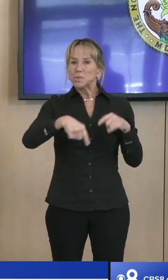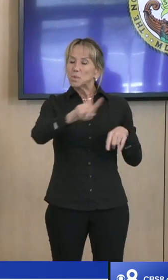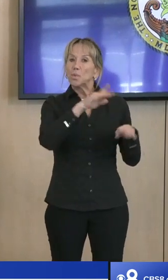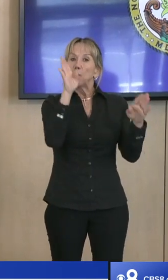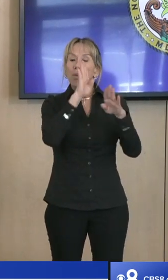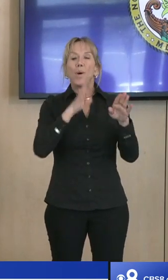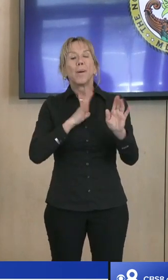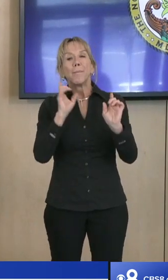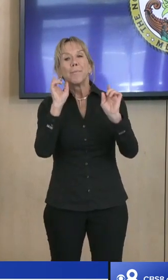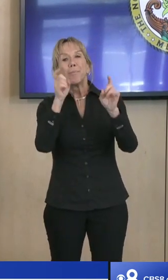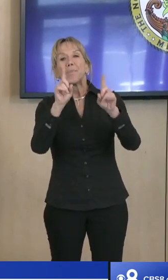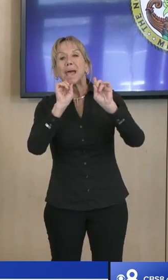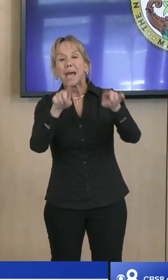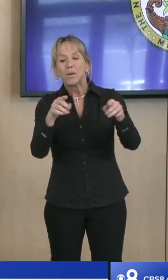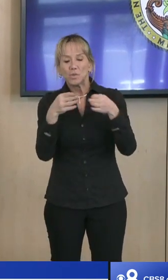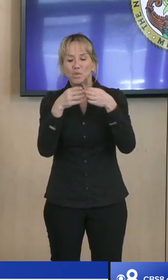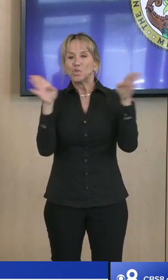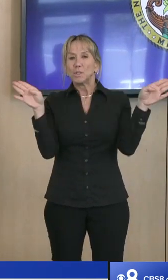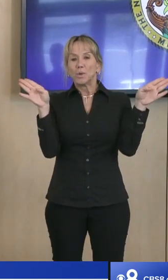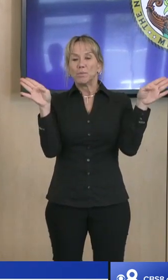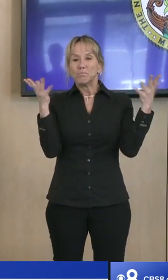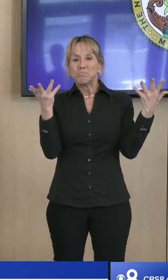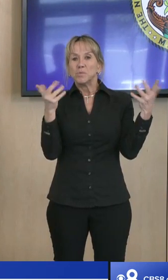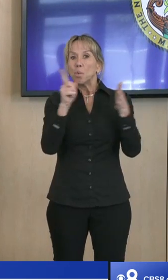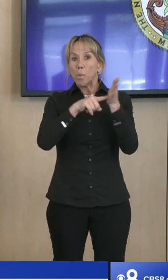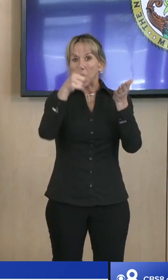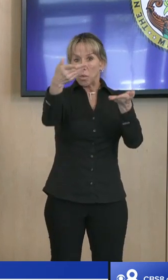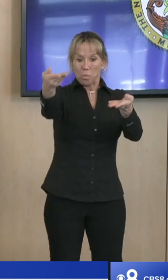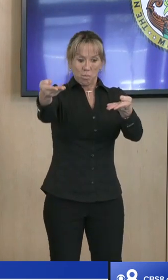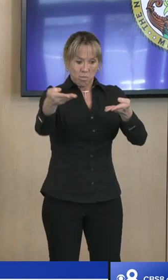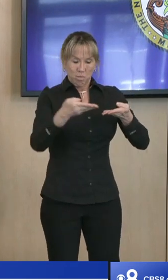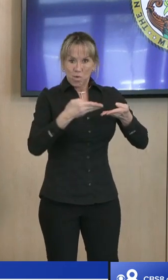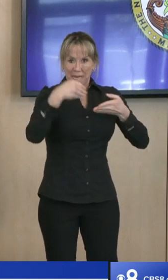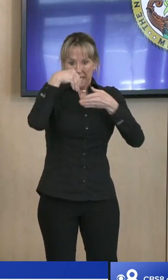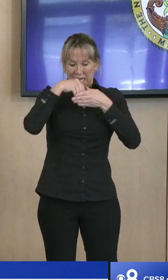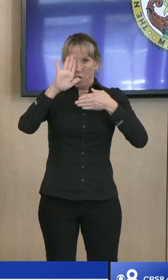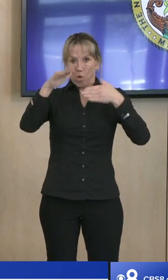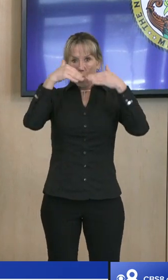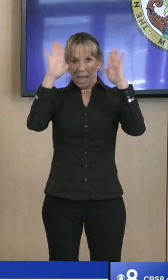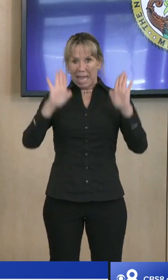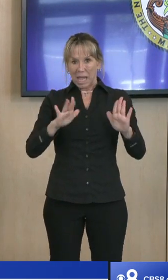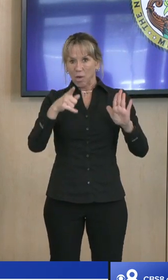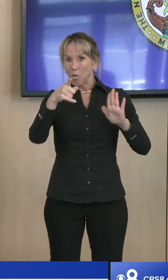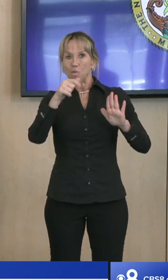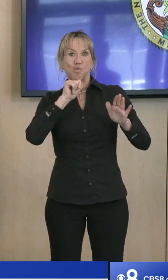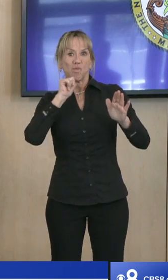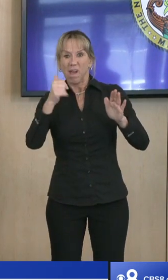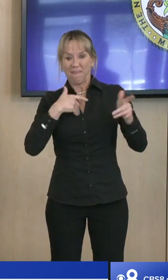that anything that you bring into your home that you didn't have control over, you should